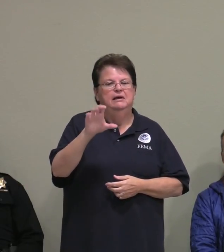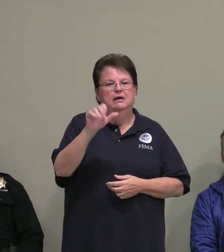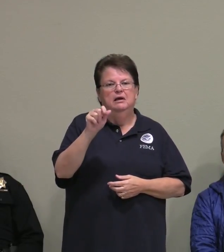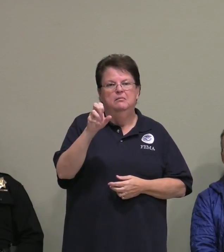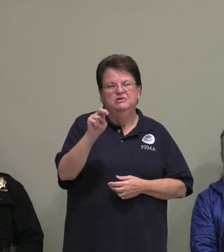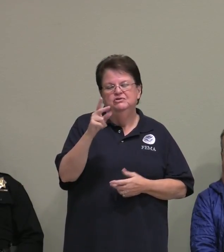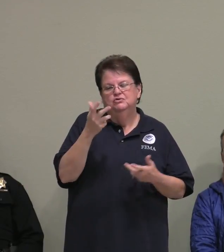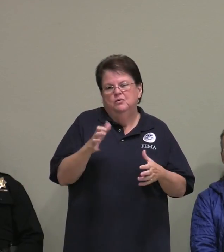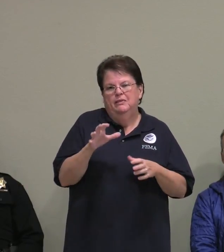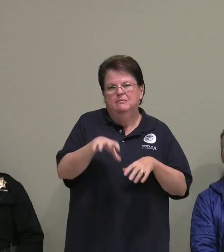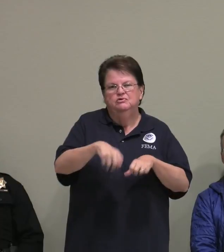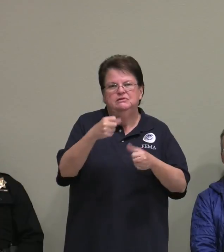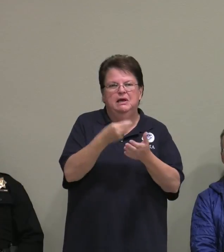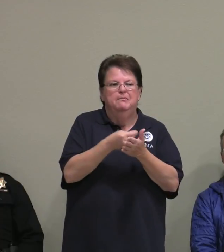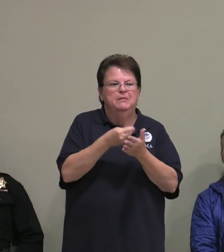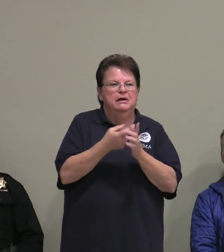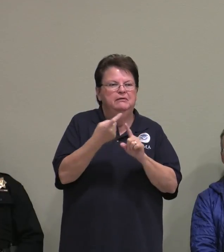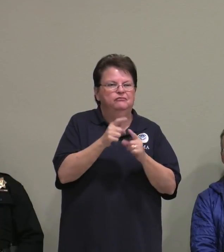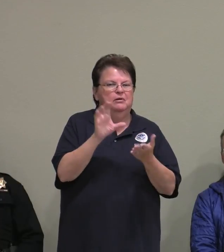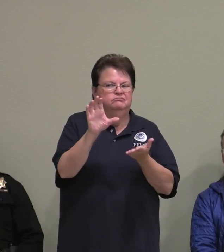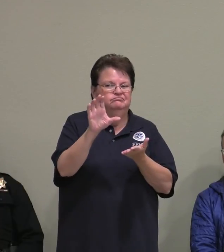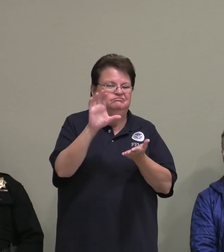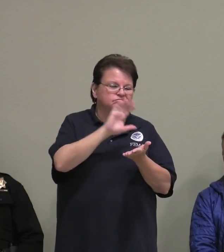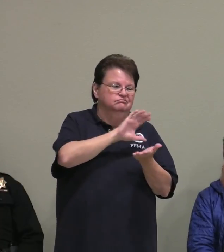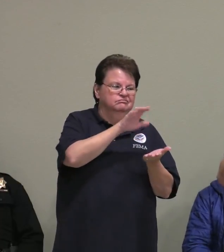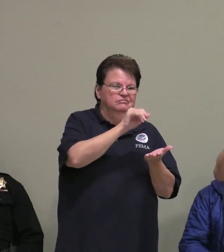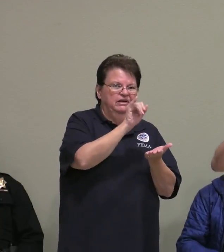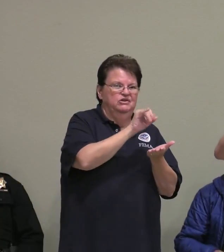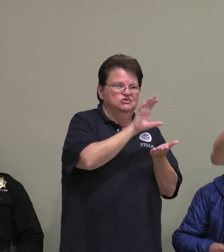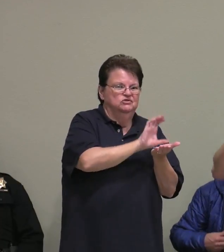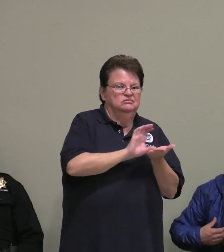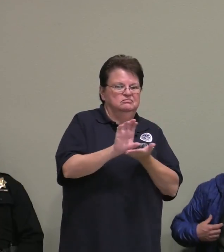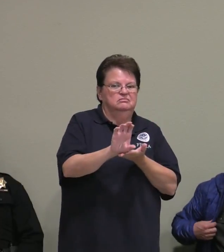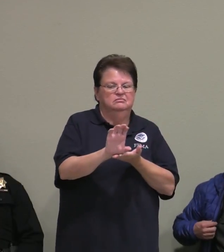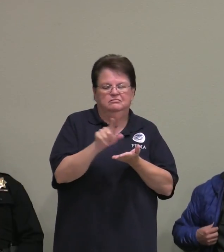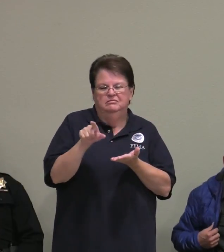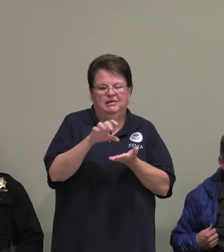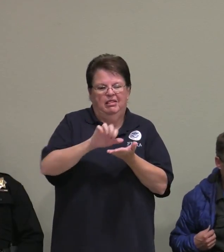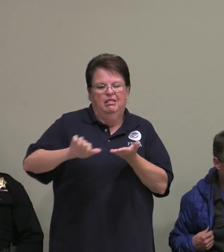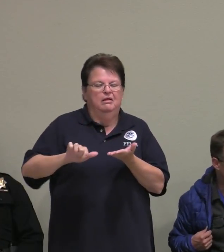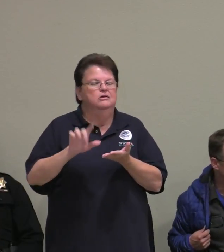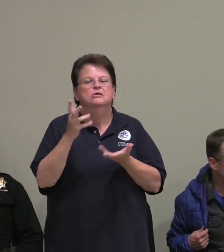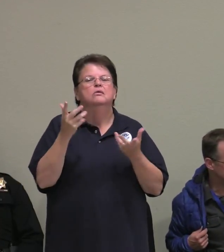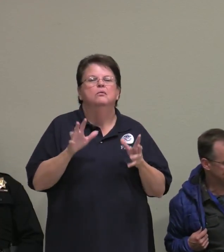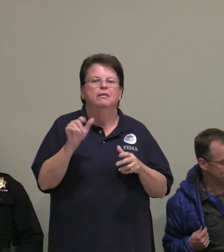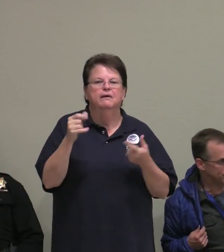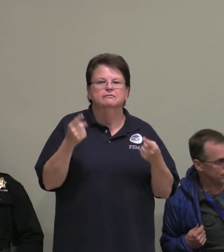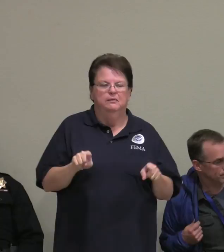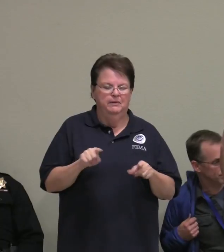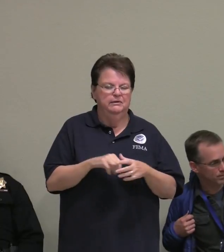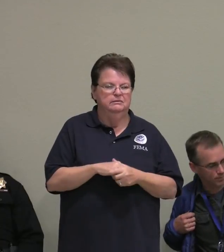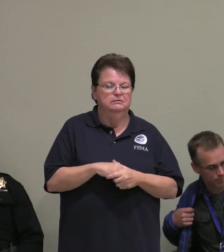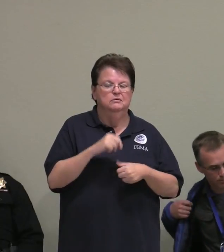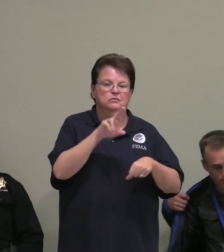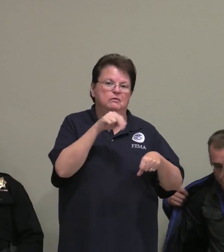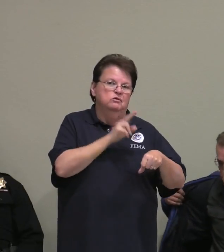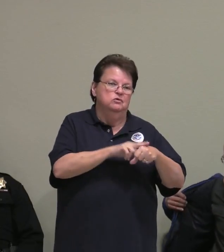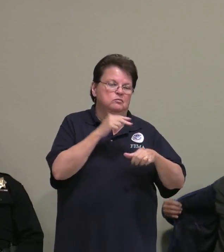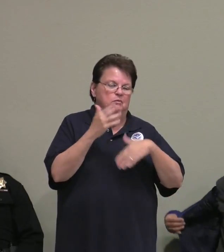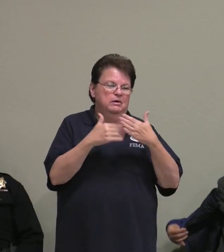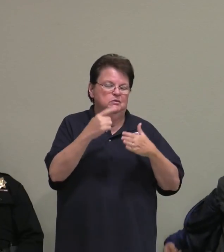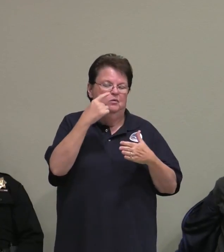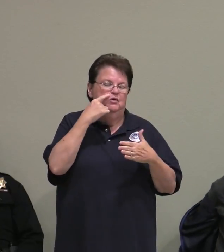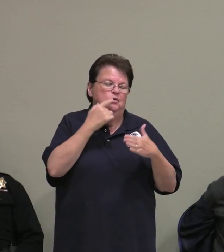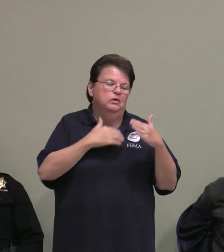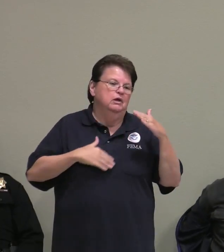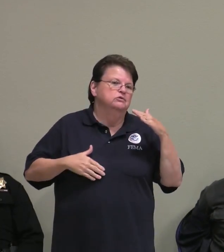take a commission off the money that you'd be able to get on your own through the normal process. When you do get as much as you think